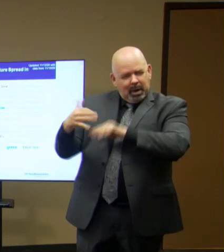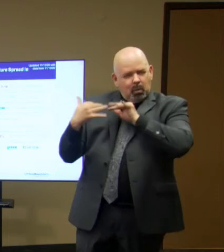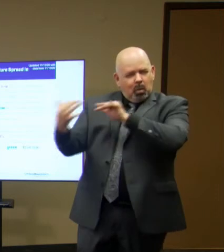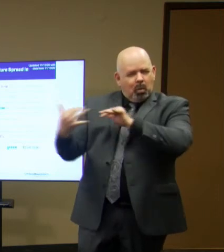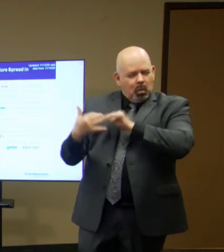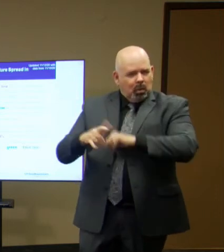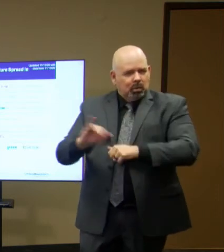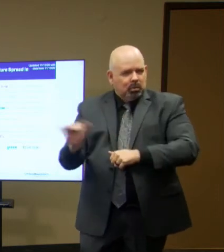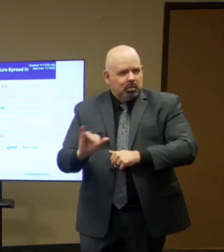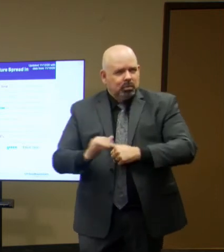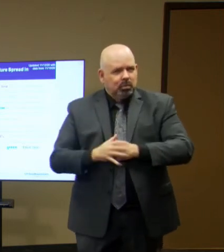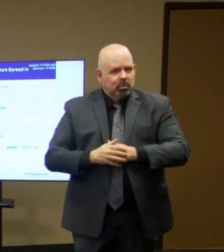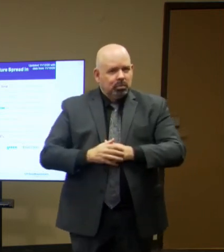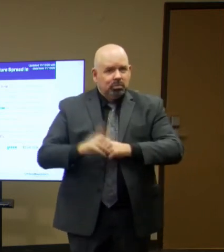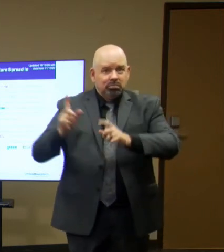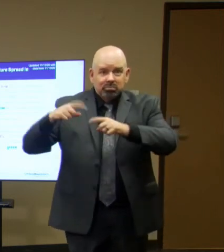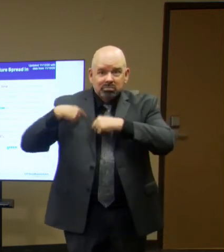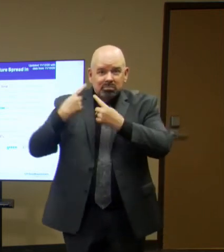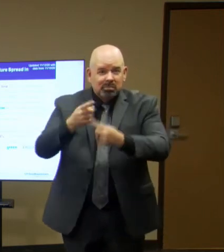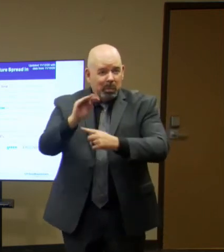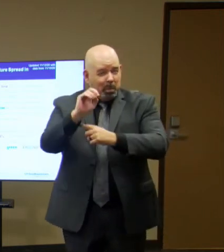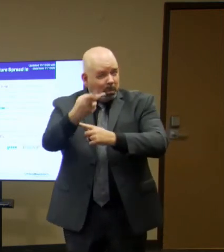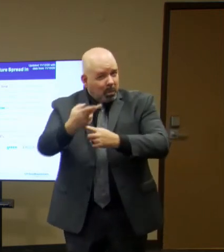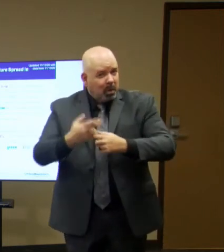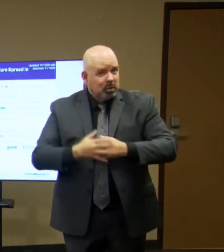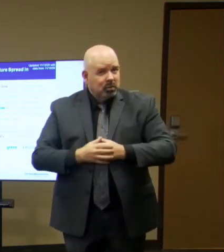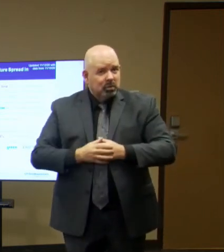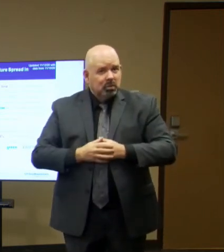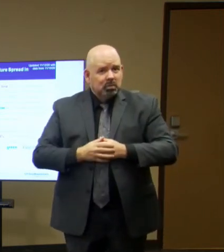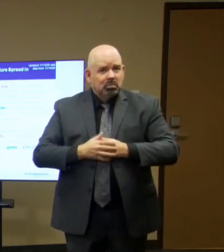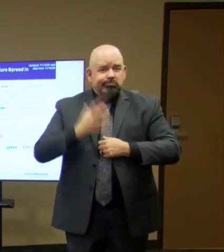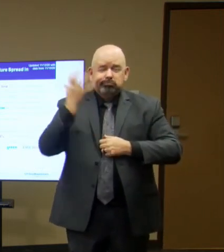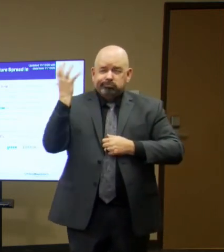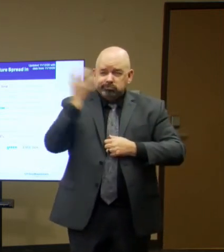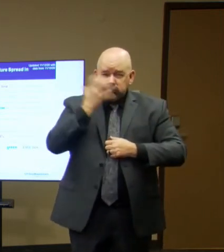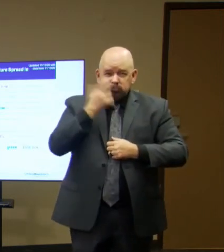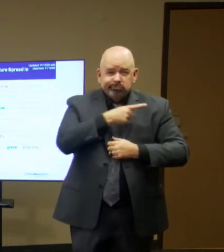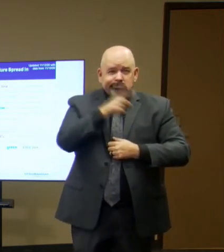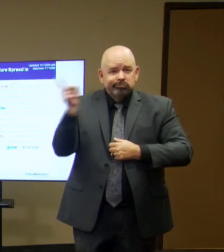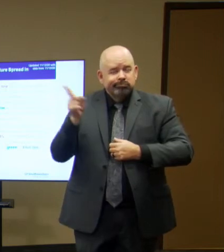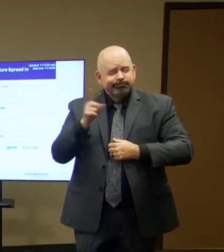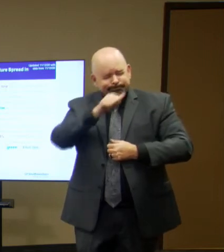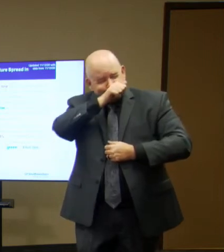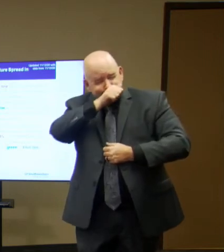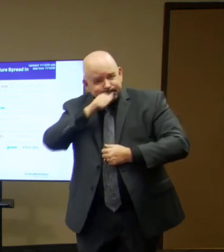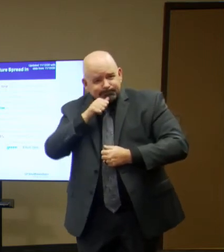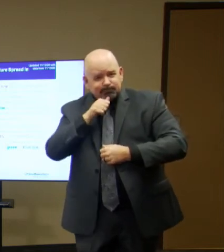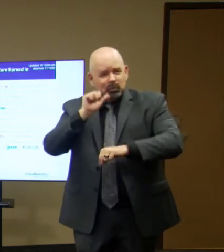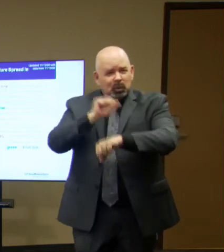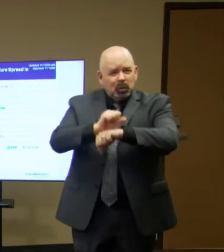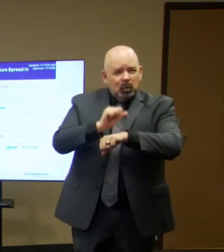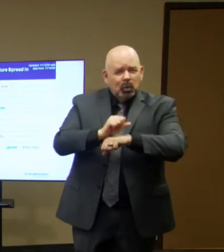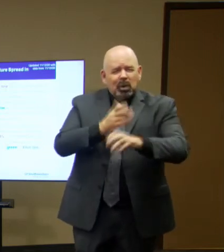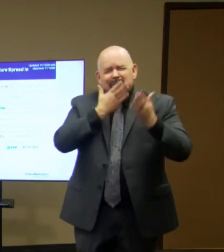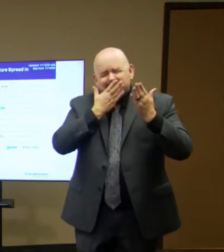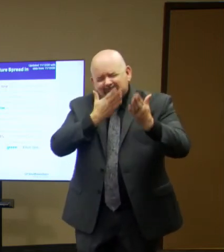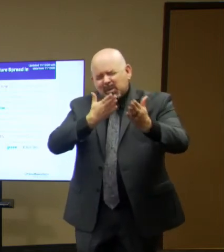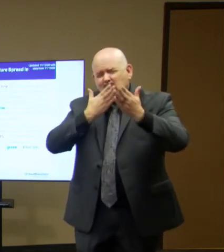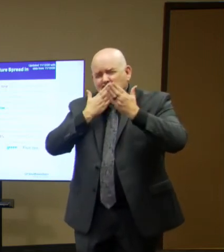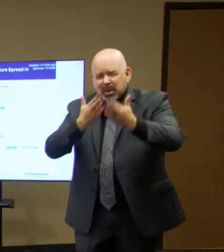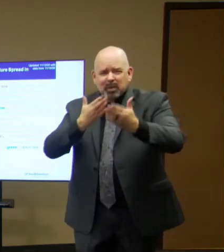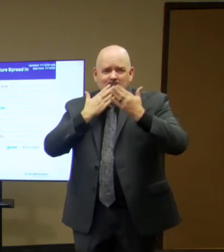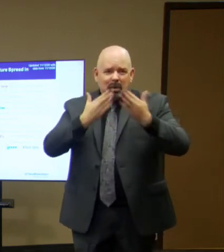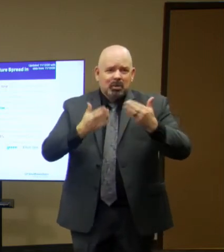we have those signs in the yard. Really, it is. It's great. You know, I make a point of doing this. You know, thank you for your service whenever I see a veteran. Thank you for